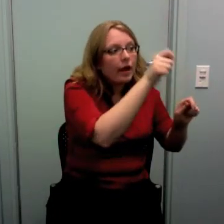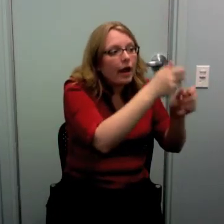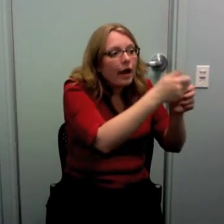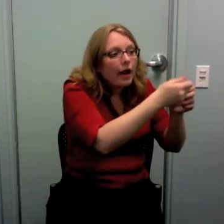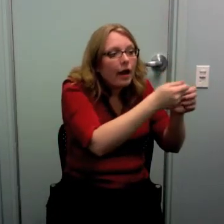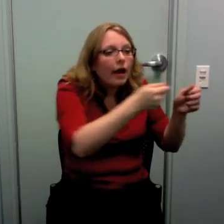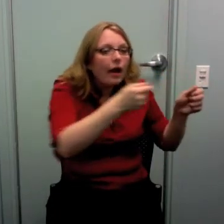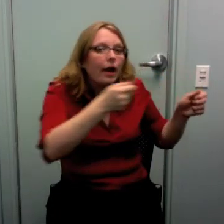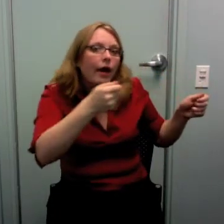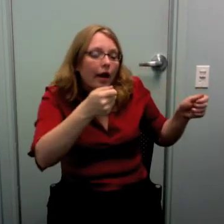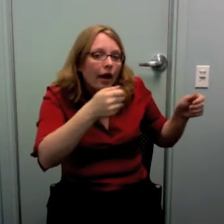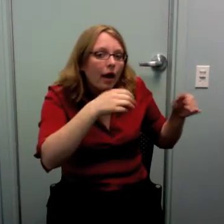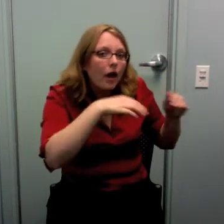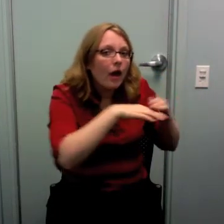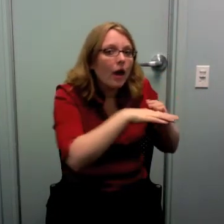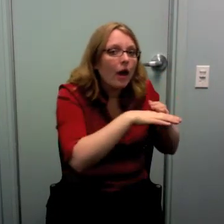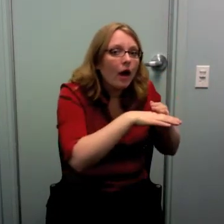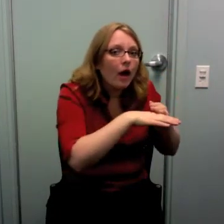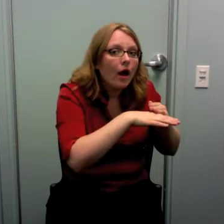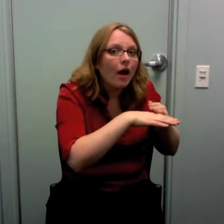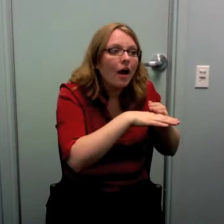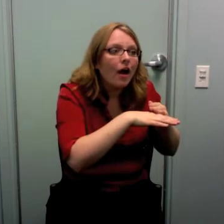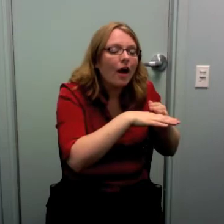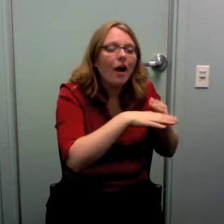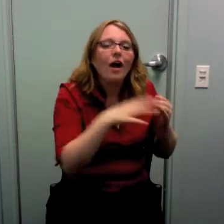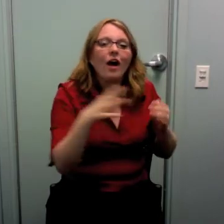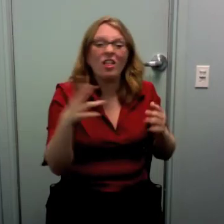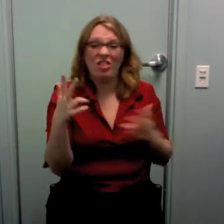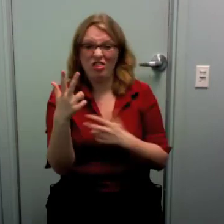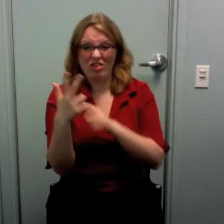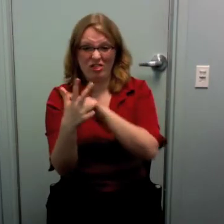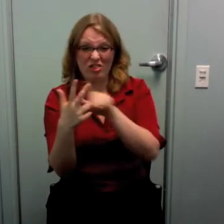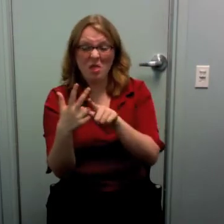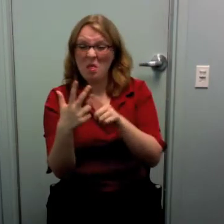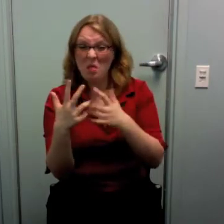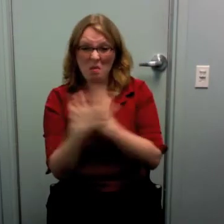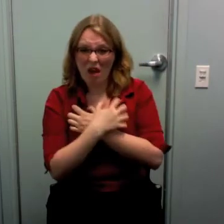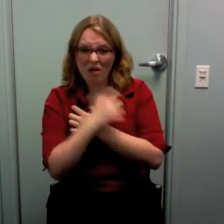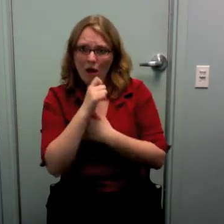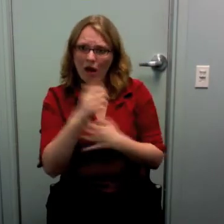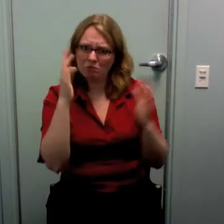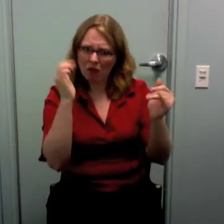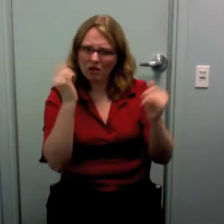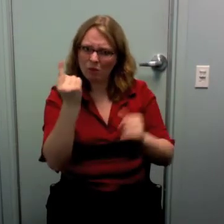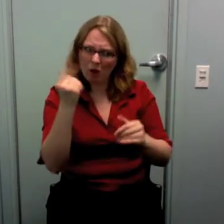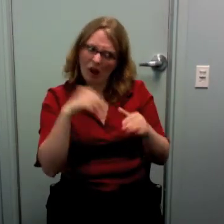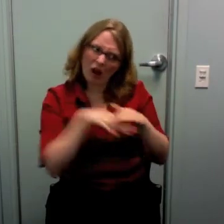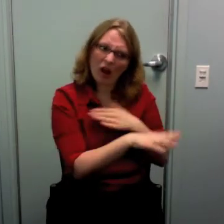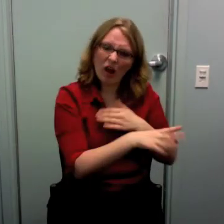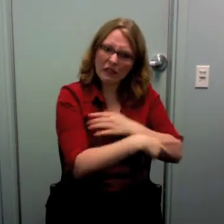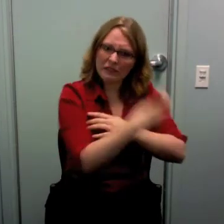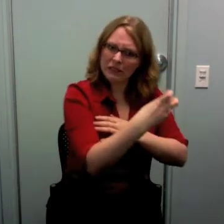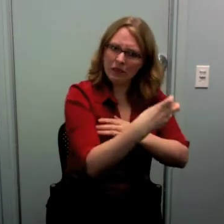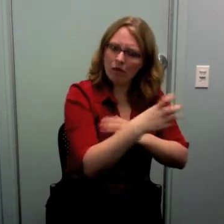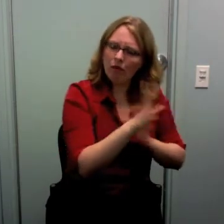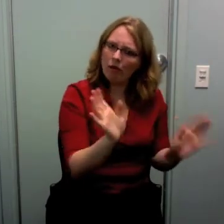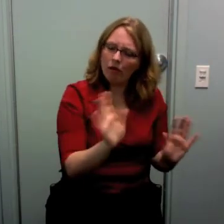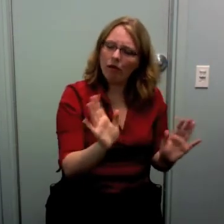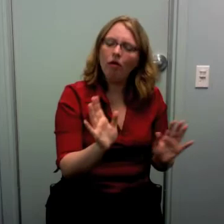didn't expect that anyone would come along and steal their porridge, and so they hadn't bothered to lock the door of the house when they went out.